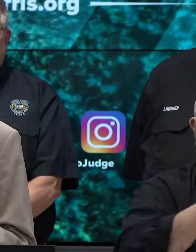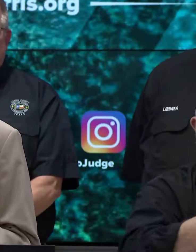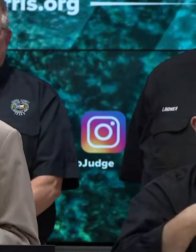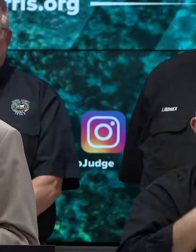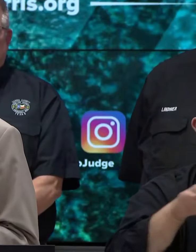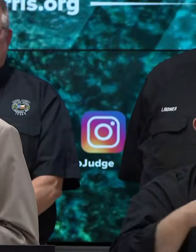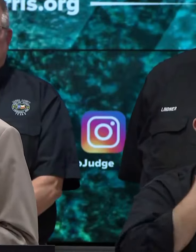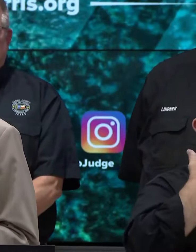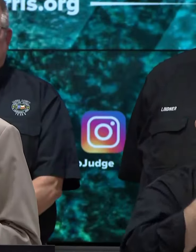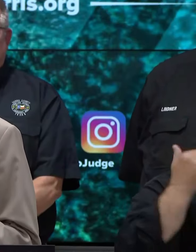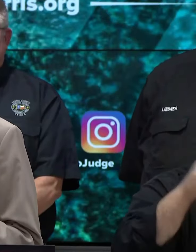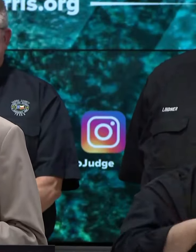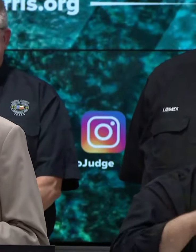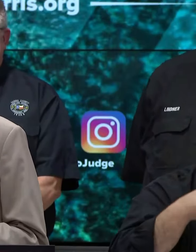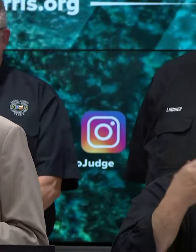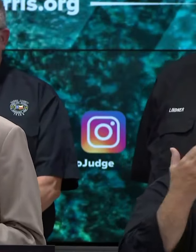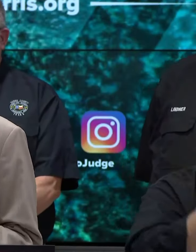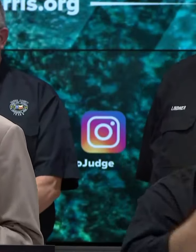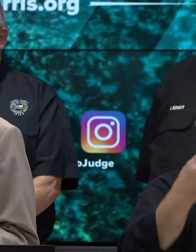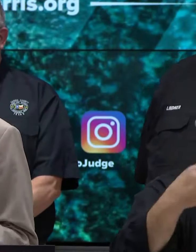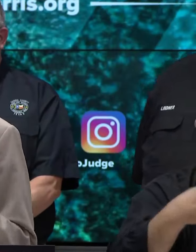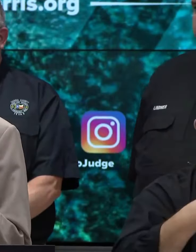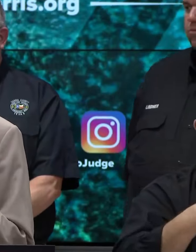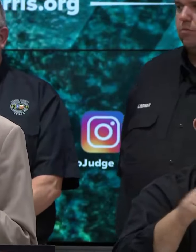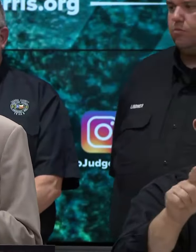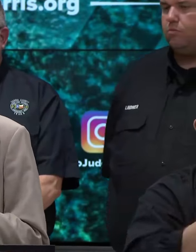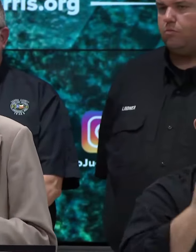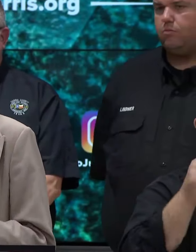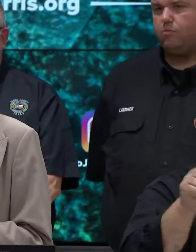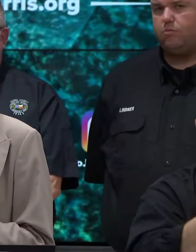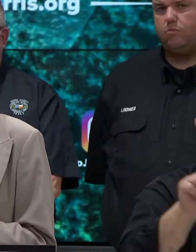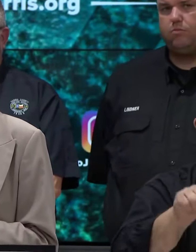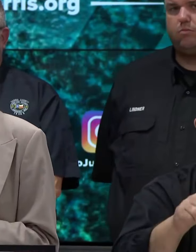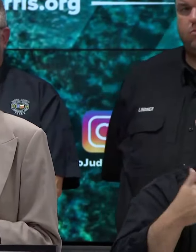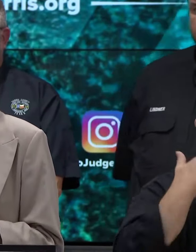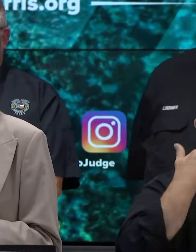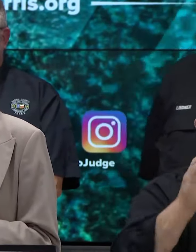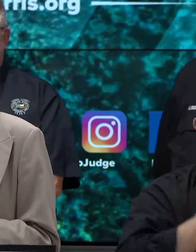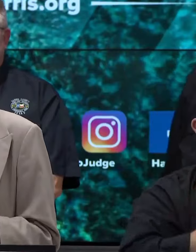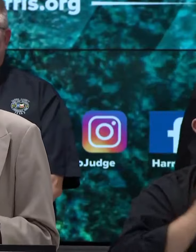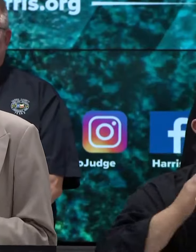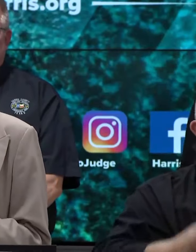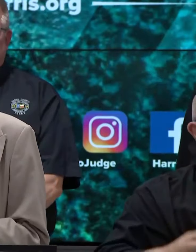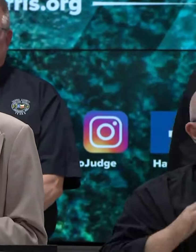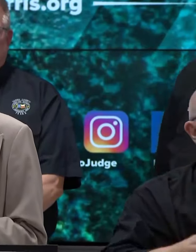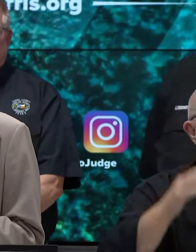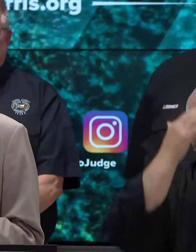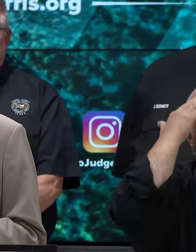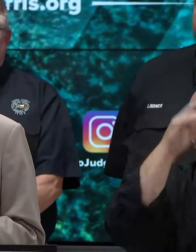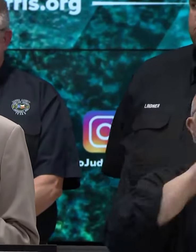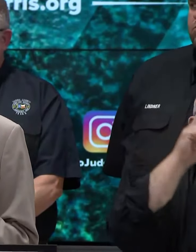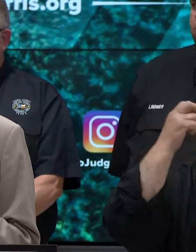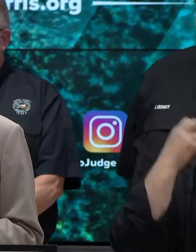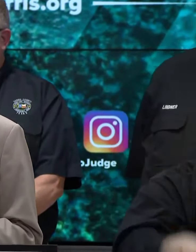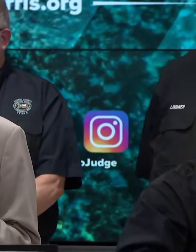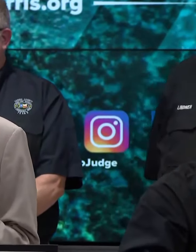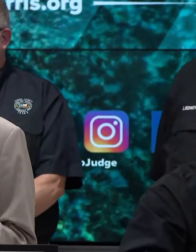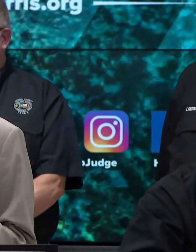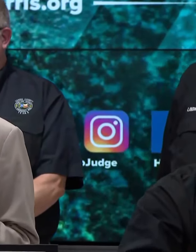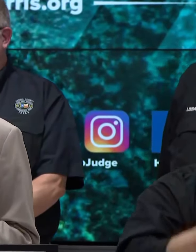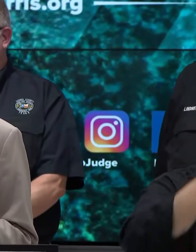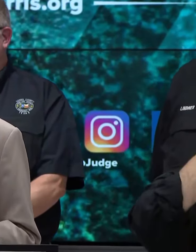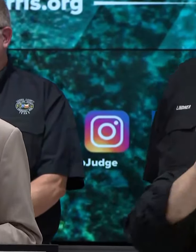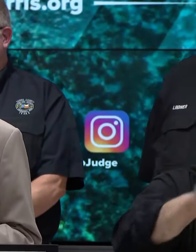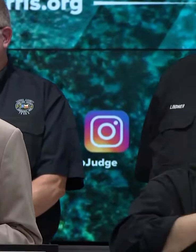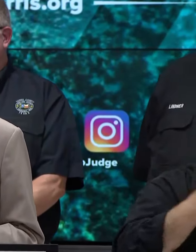best to re-energize everyone as quickly as possible. And we really want to thank our customers because we know it's tough. It's tough out there. It's hot out